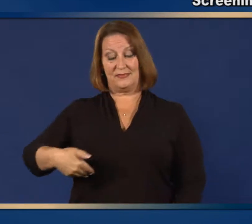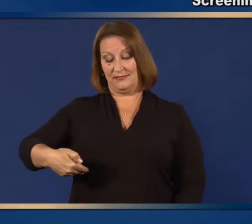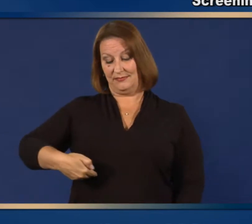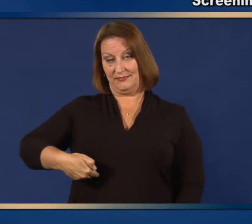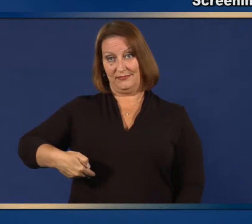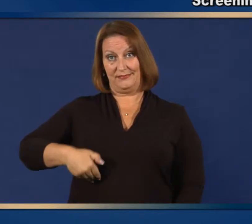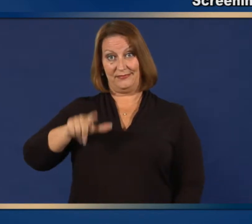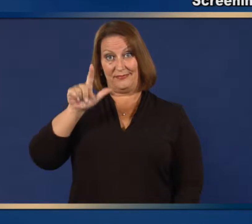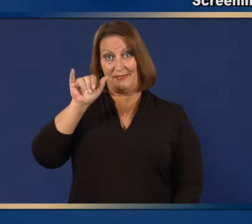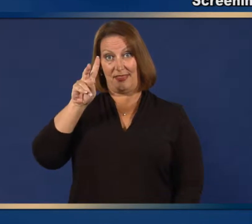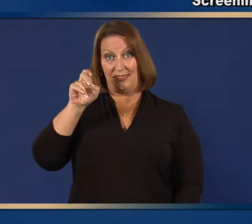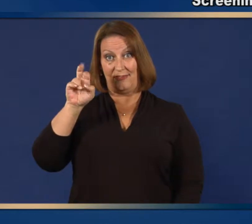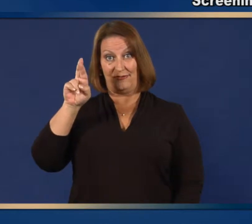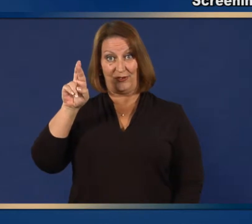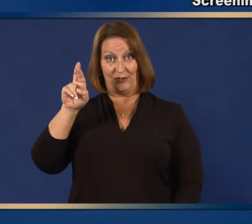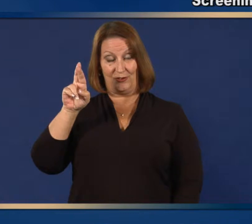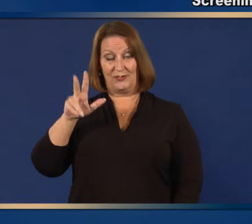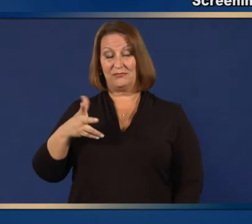6.